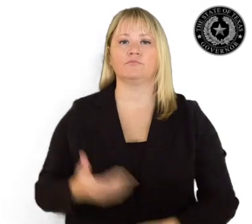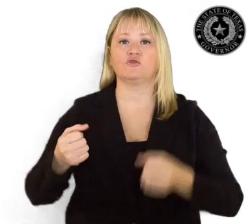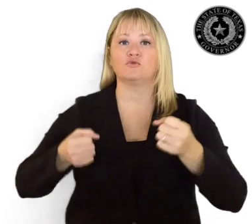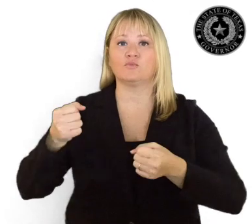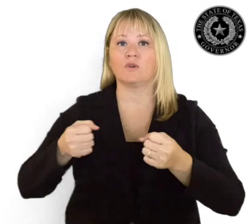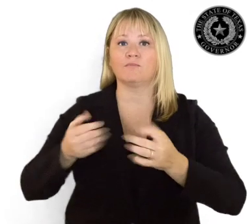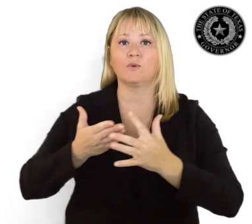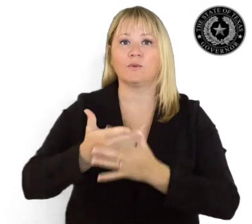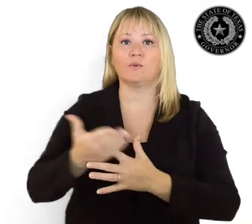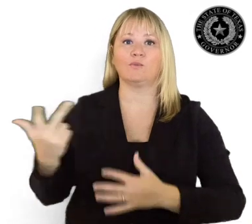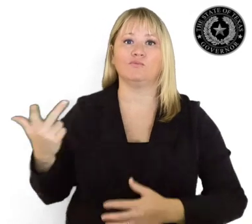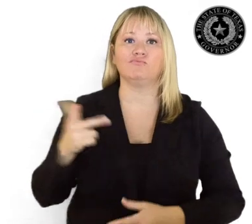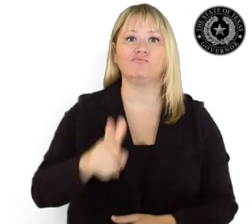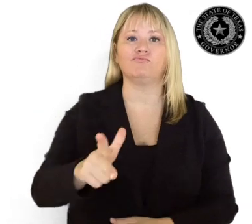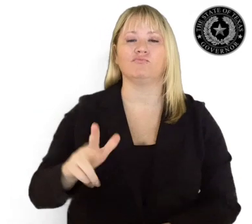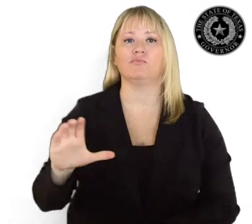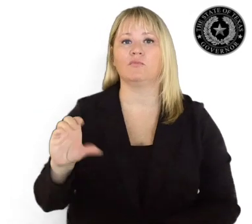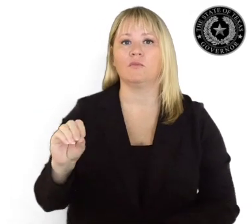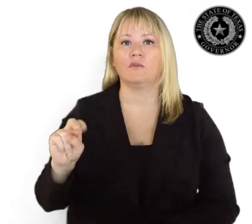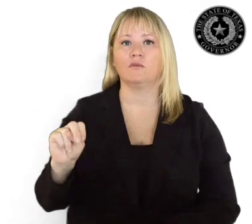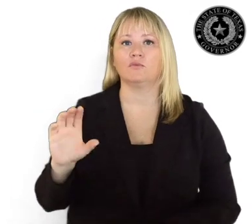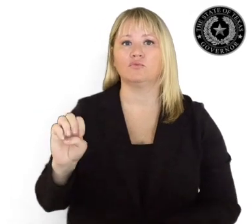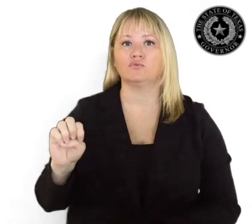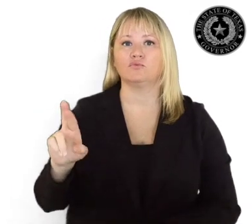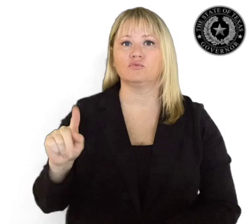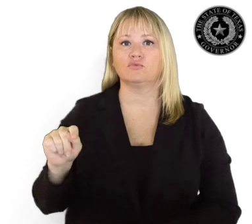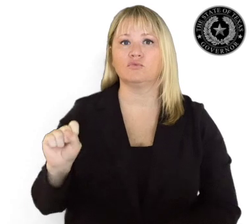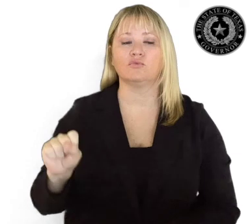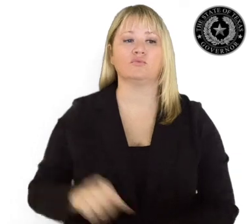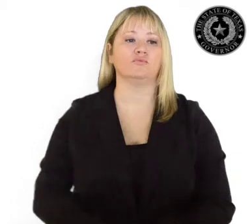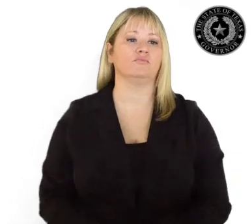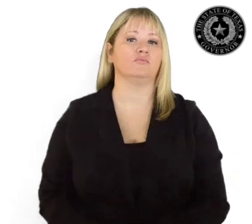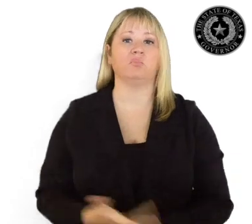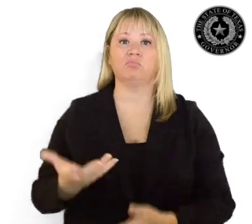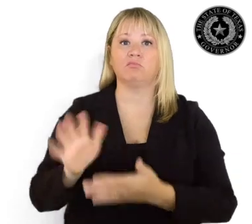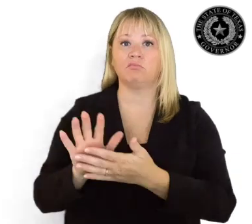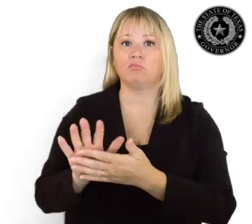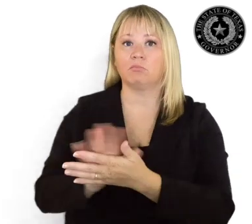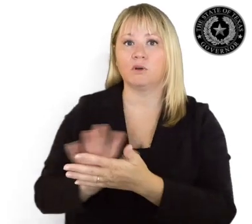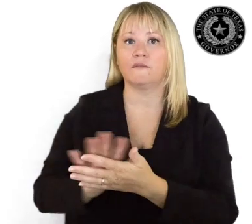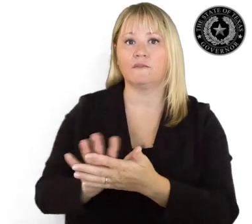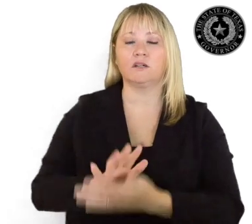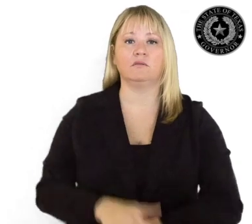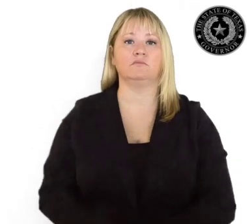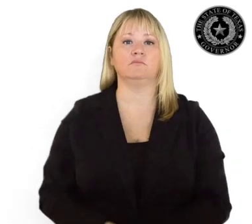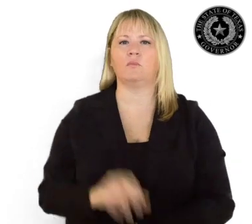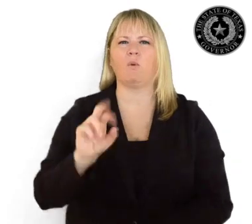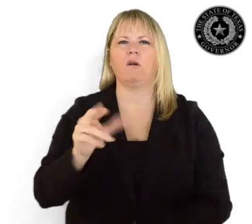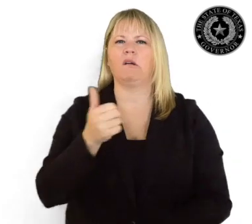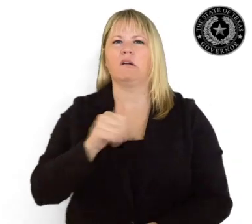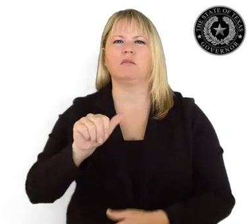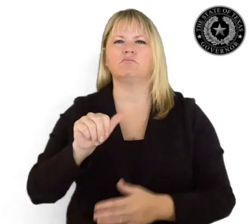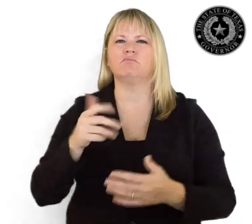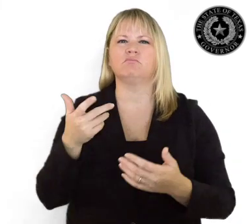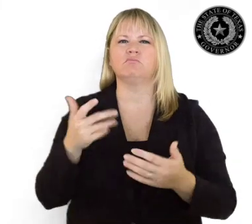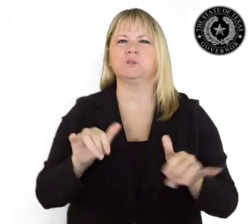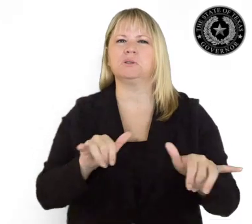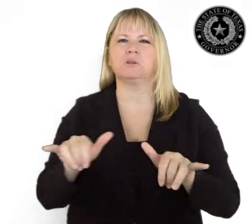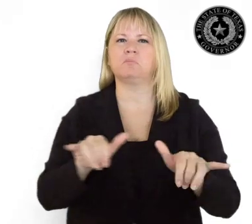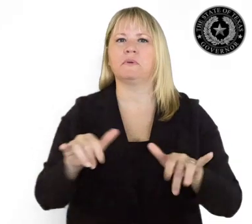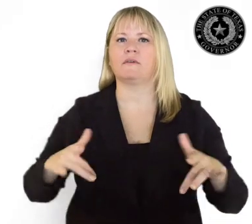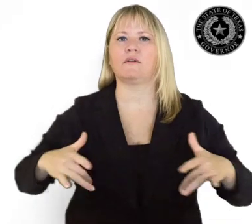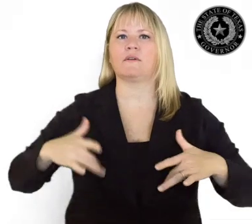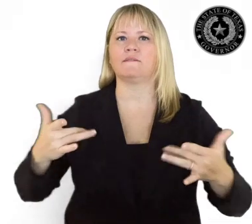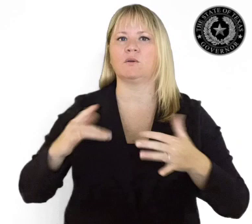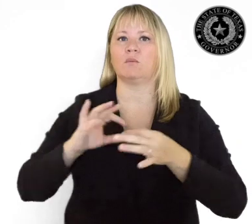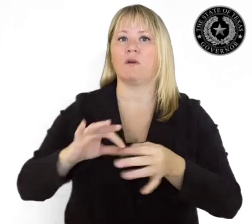H. Drive-in concerts, movies, or similar events under guidelines that facilitate appropriate social distancing, that